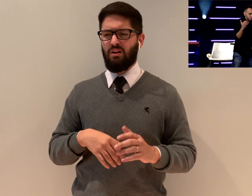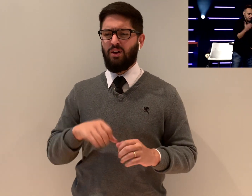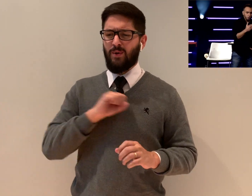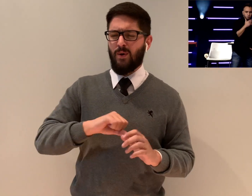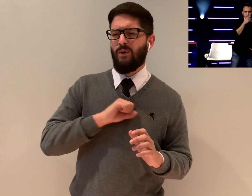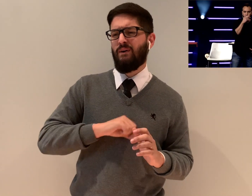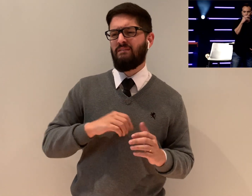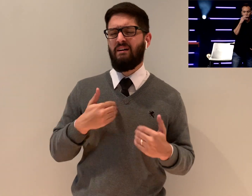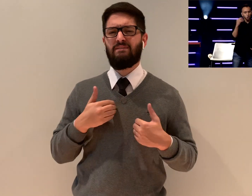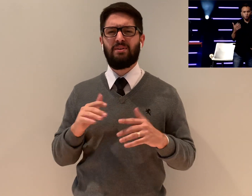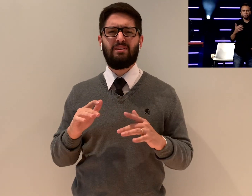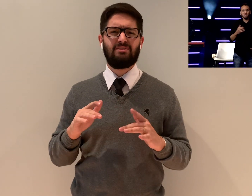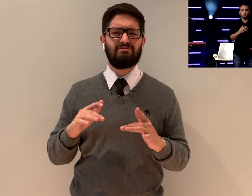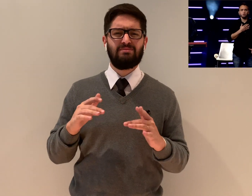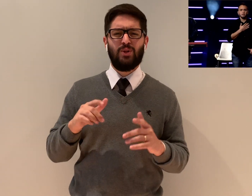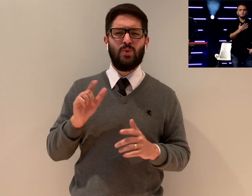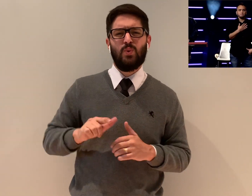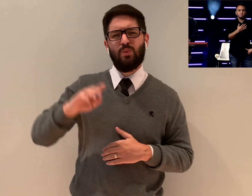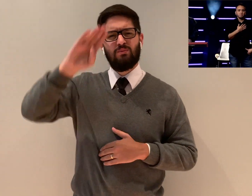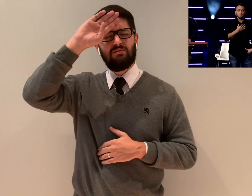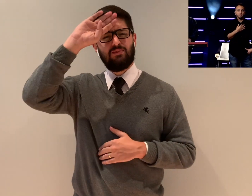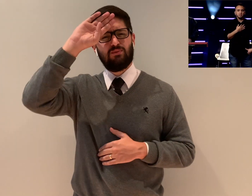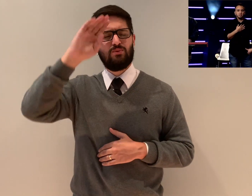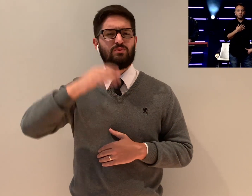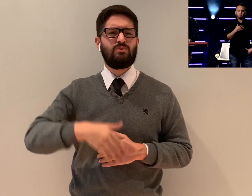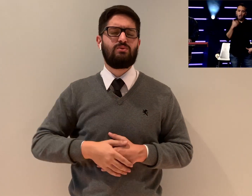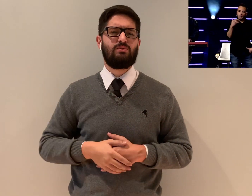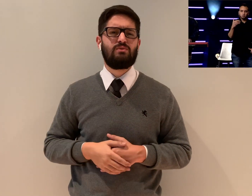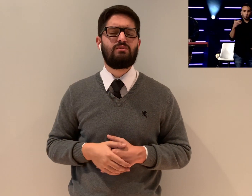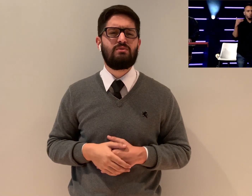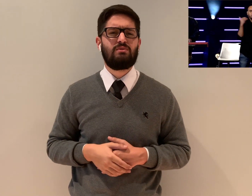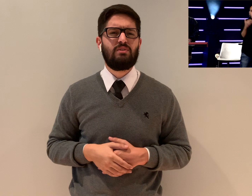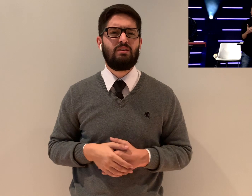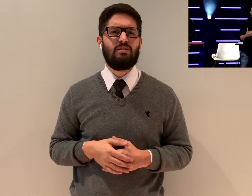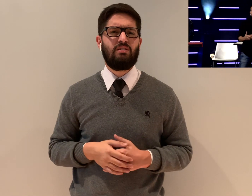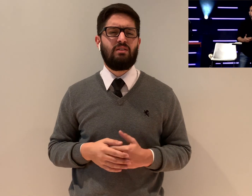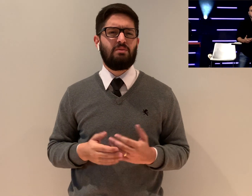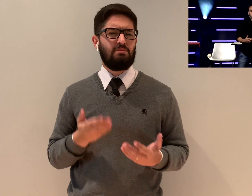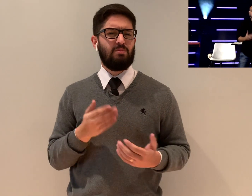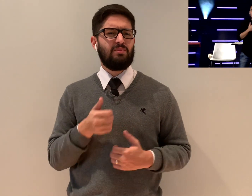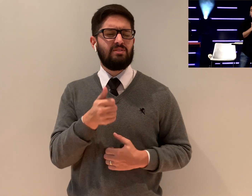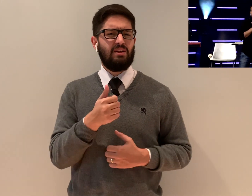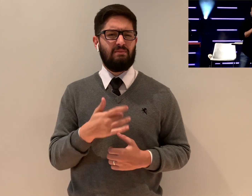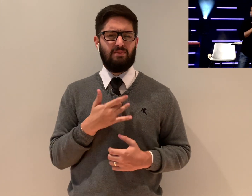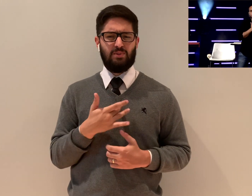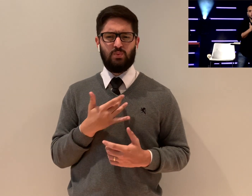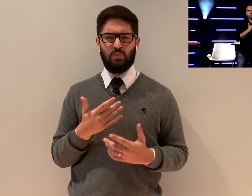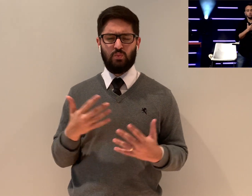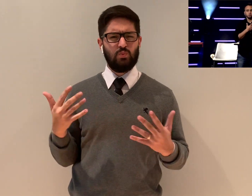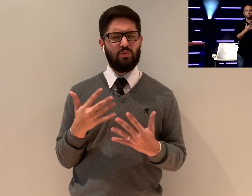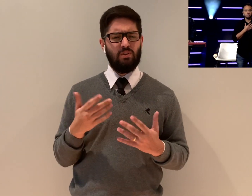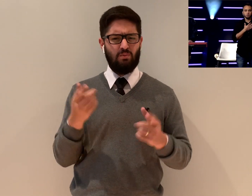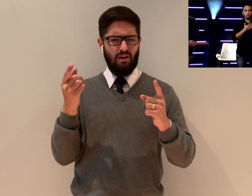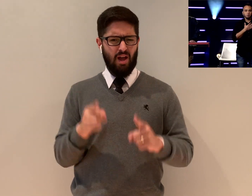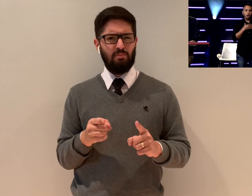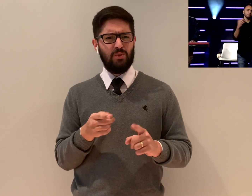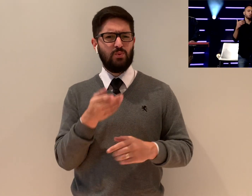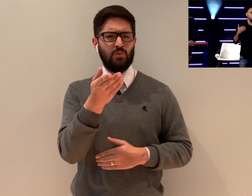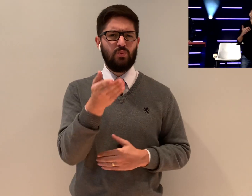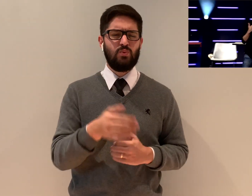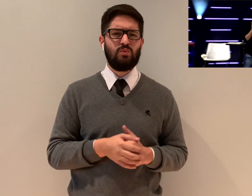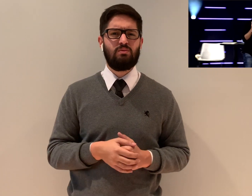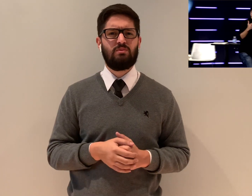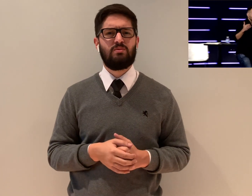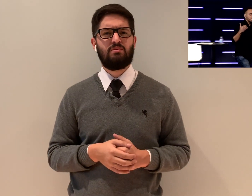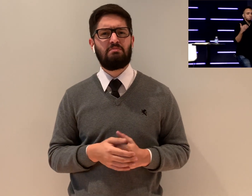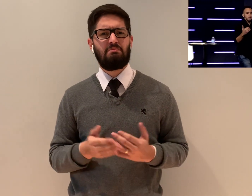light fever. A low fever, and perhaps you're afraid of what may happen to you. Perhaps you're